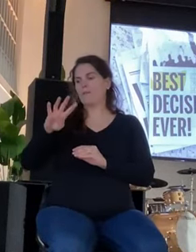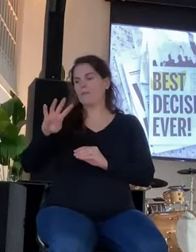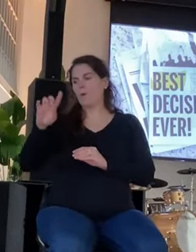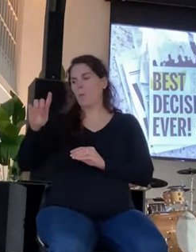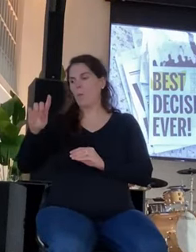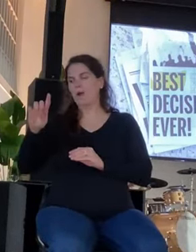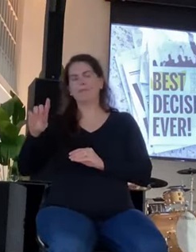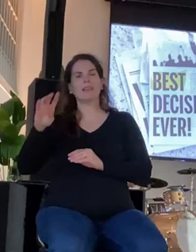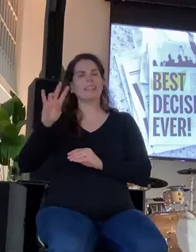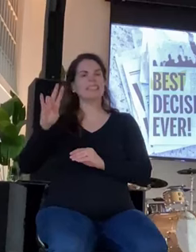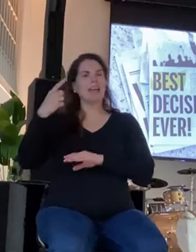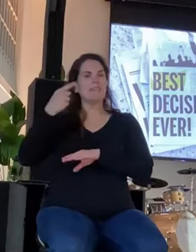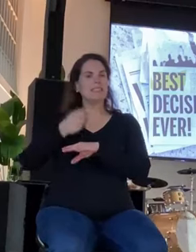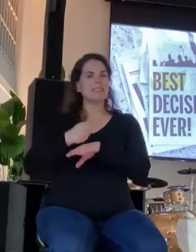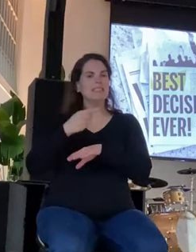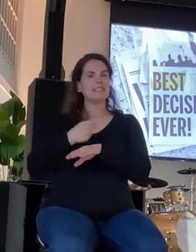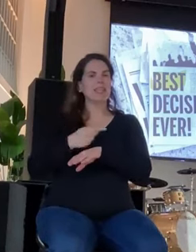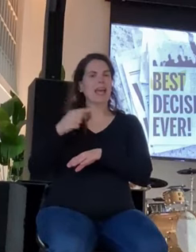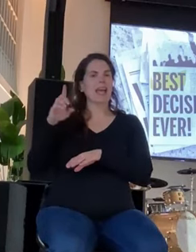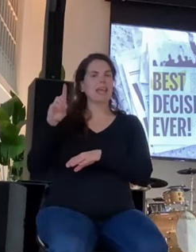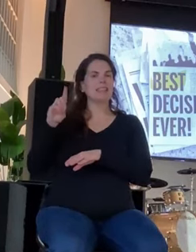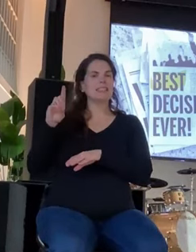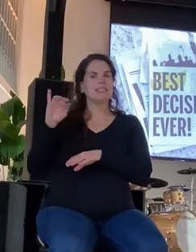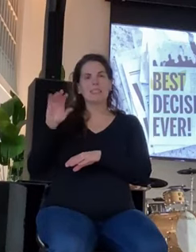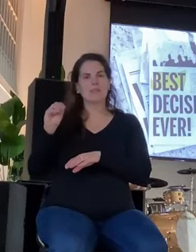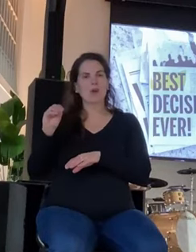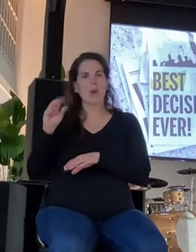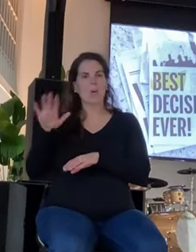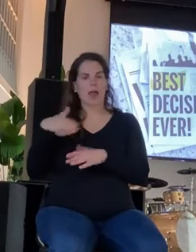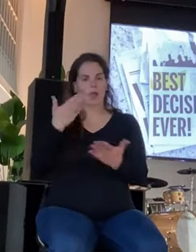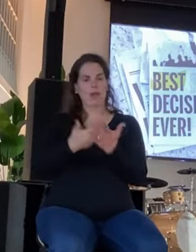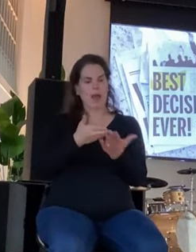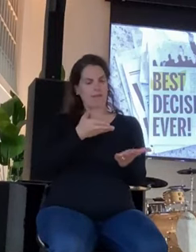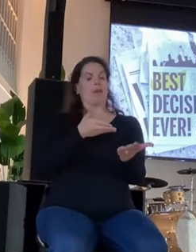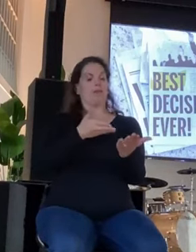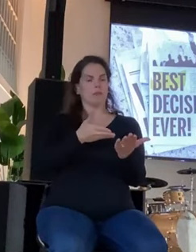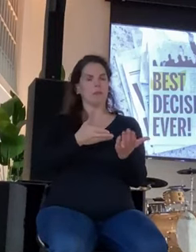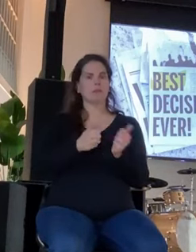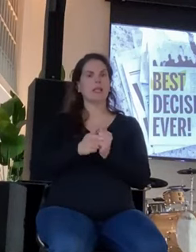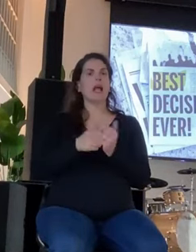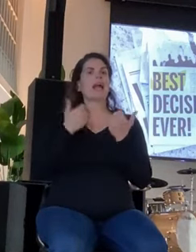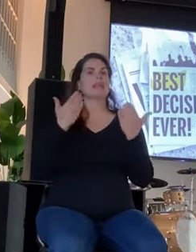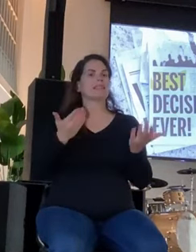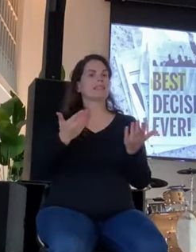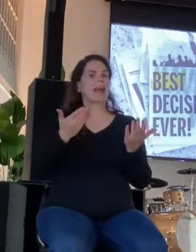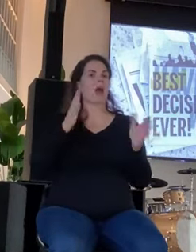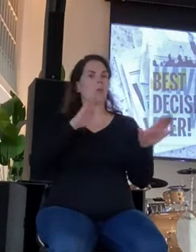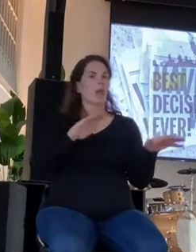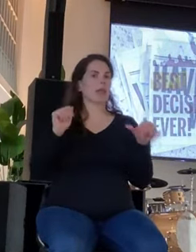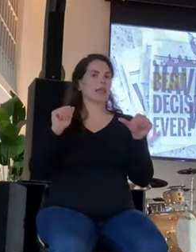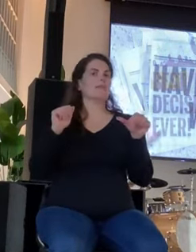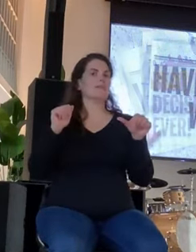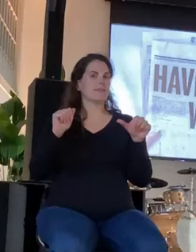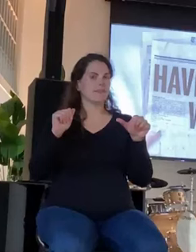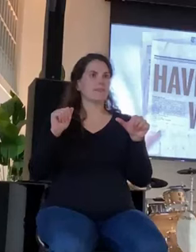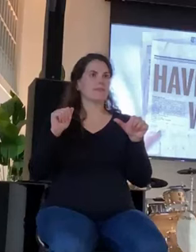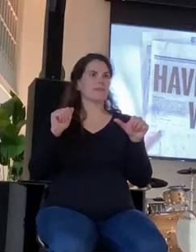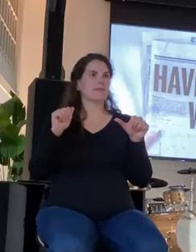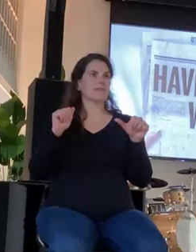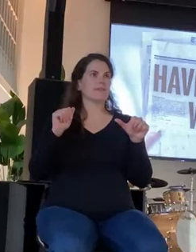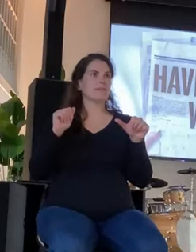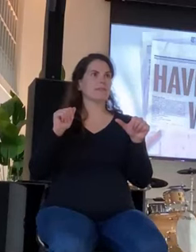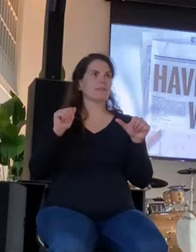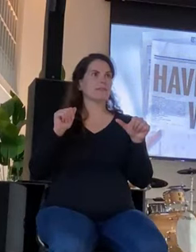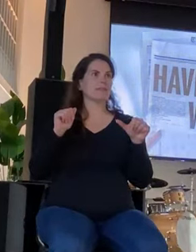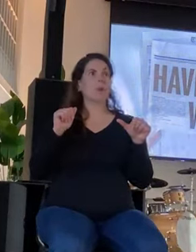A 7-day devotional will come your way. Well, hey, church family, as we get ready to stand up and walk outside into hopefully